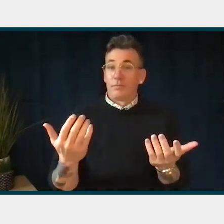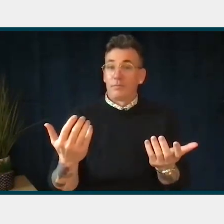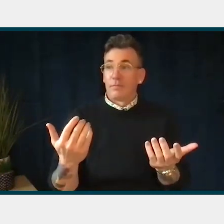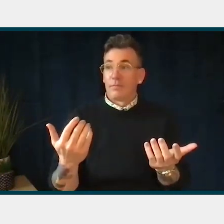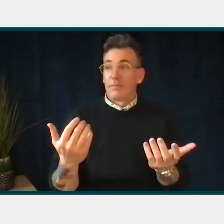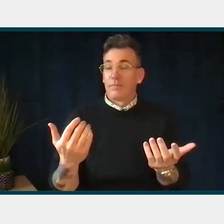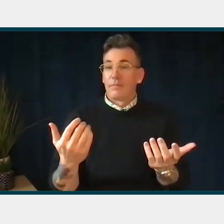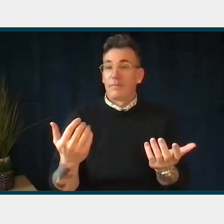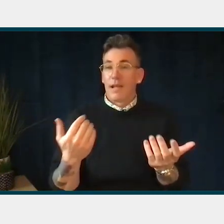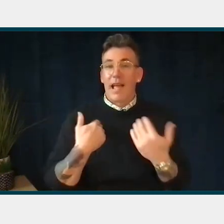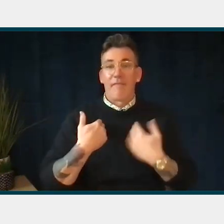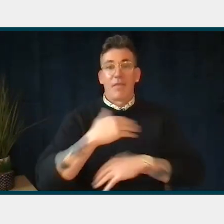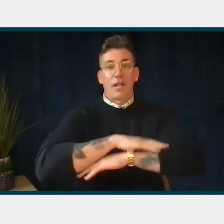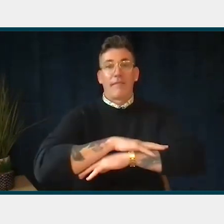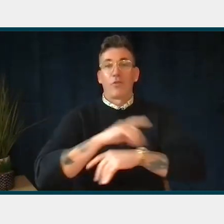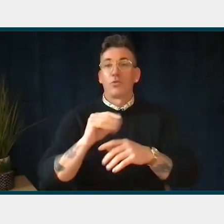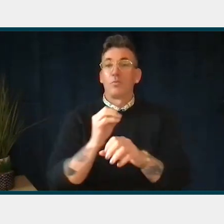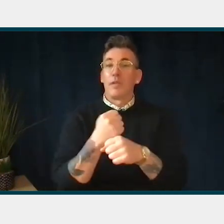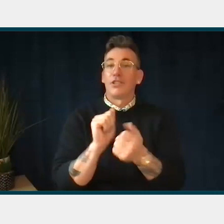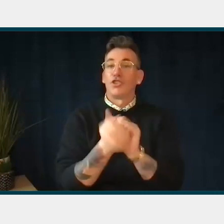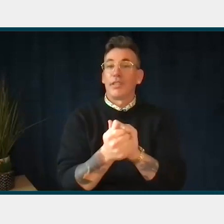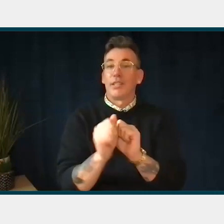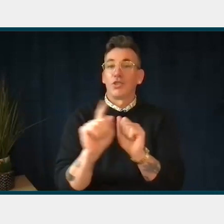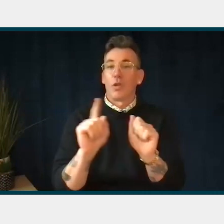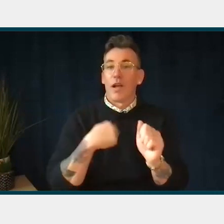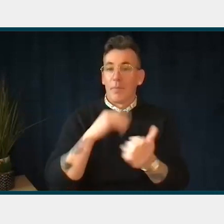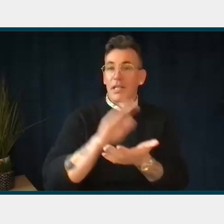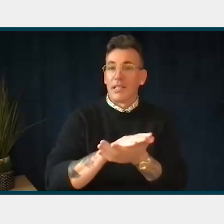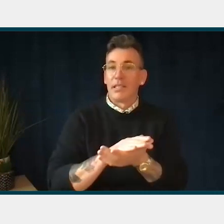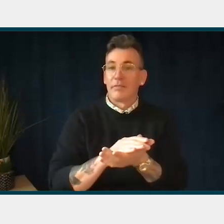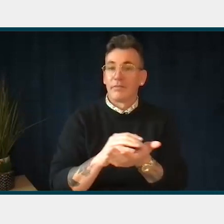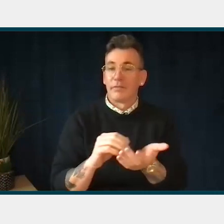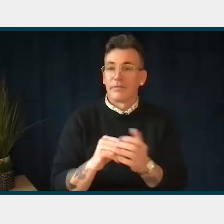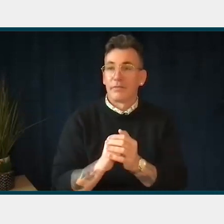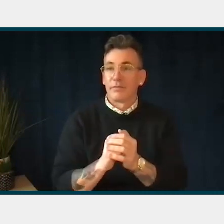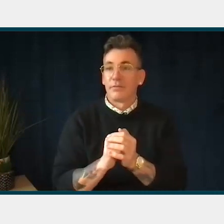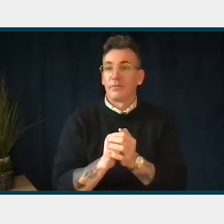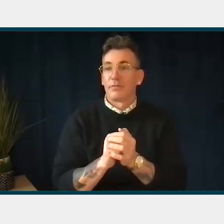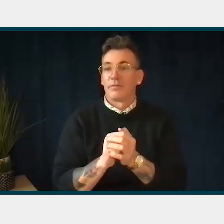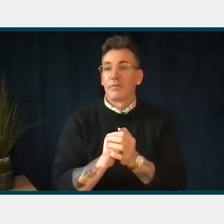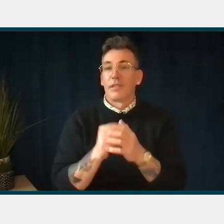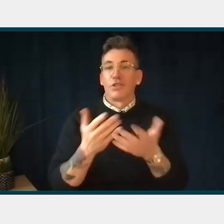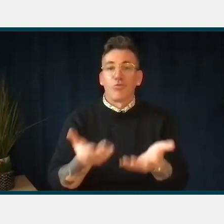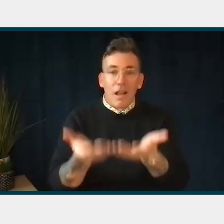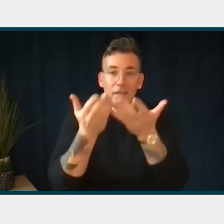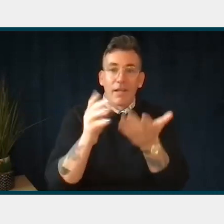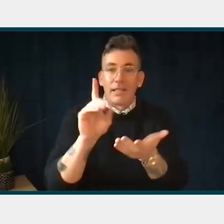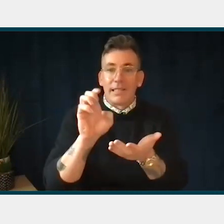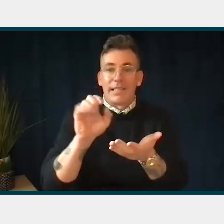And now I have a platform. And I have the platform to make change where I believe in.